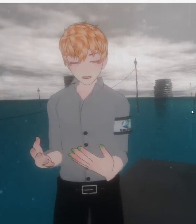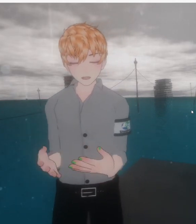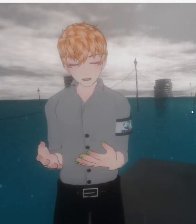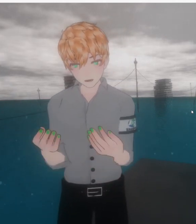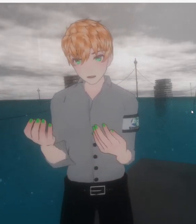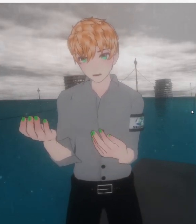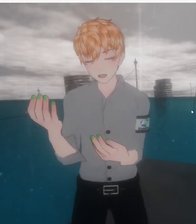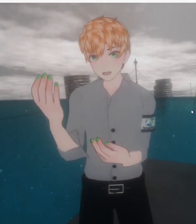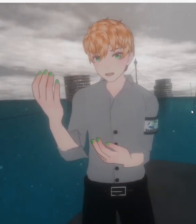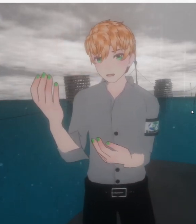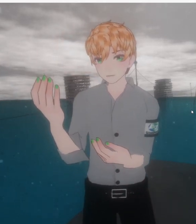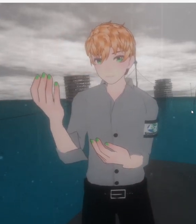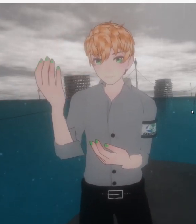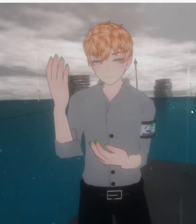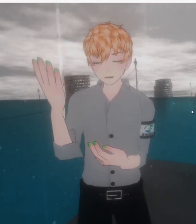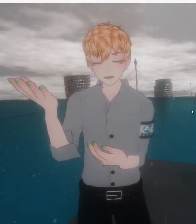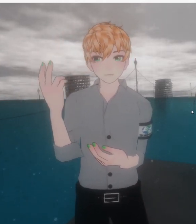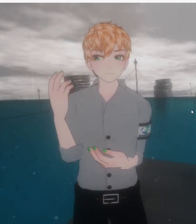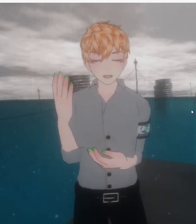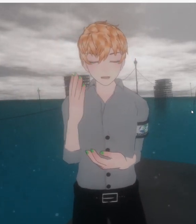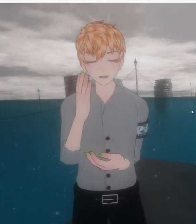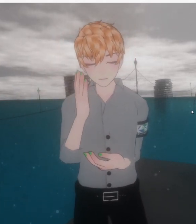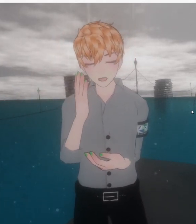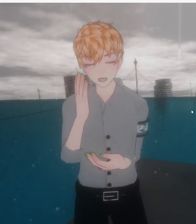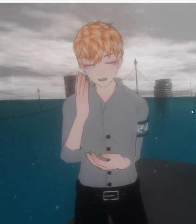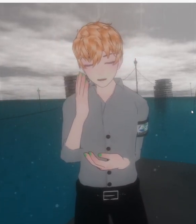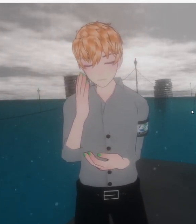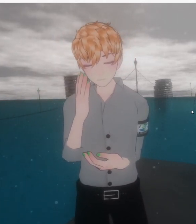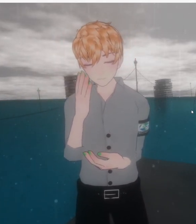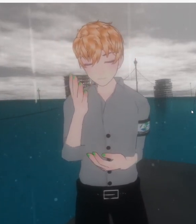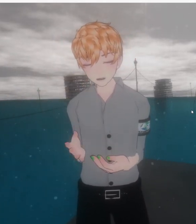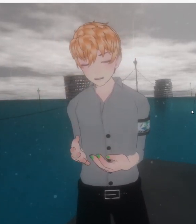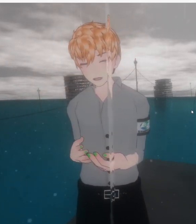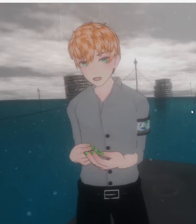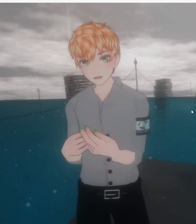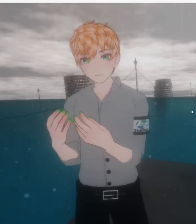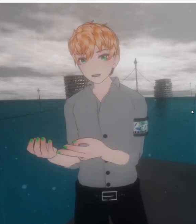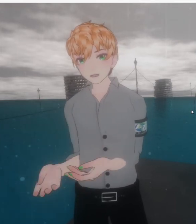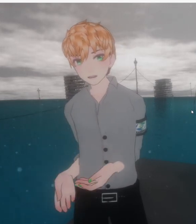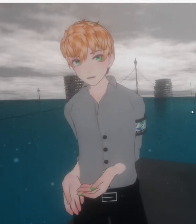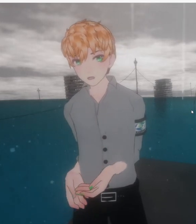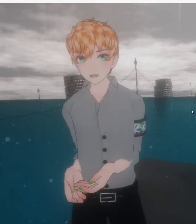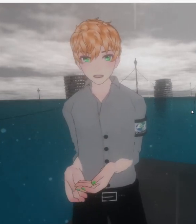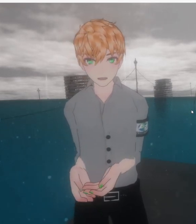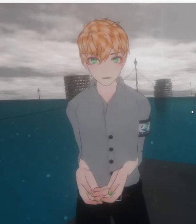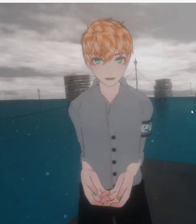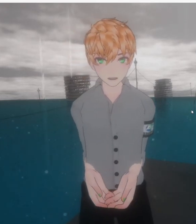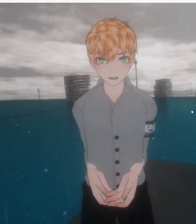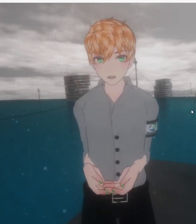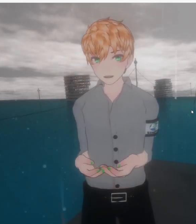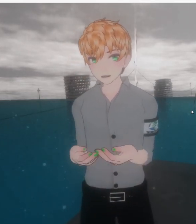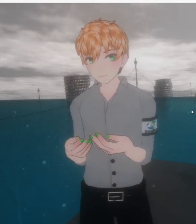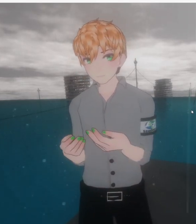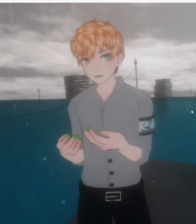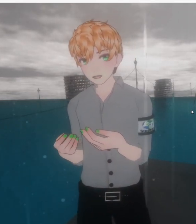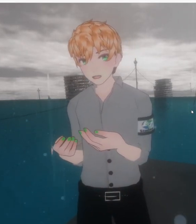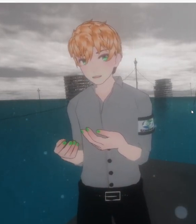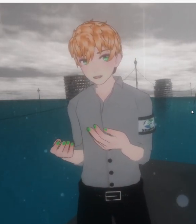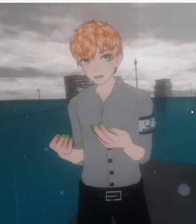thing that I'm trying to just, like, put out of my mind is, hey, you're moving yet again, and you have to get used to a